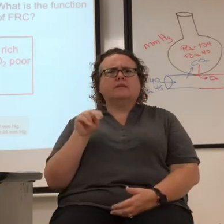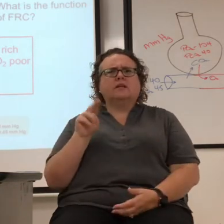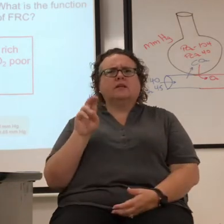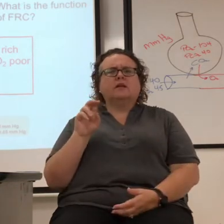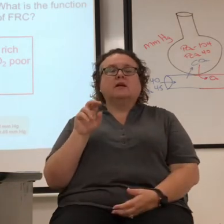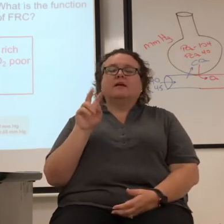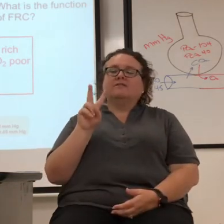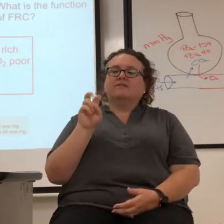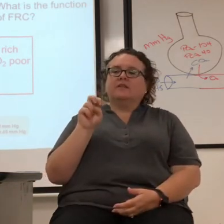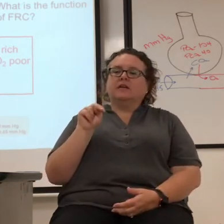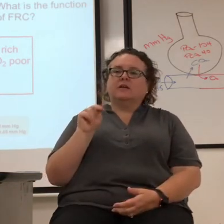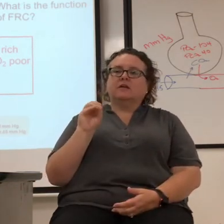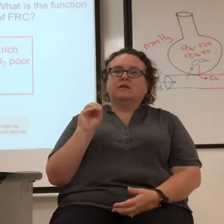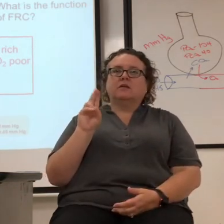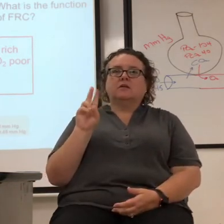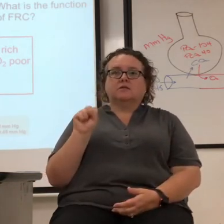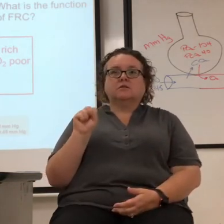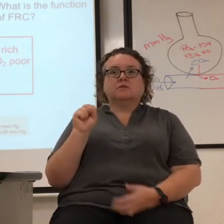40.